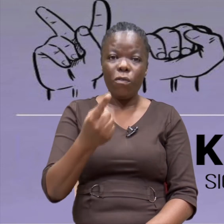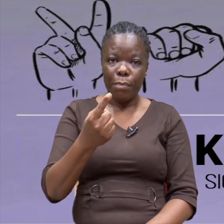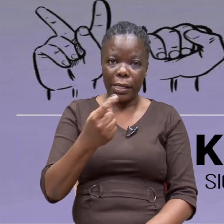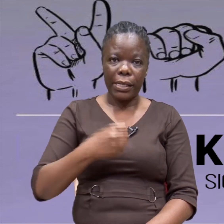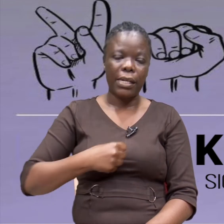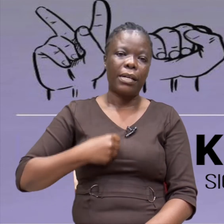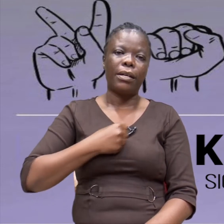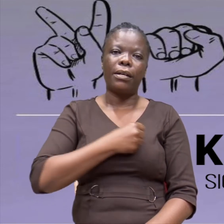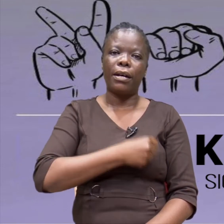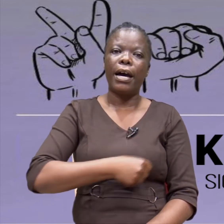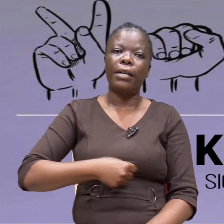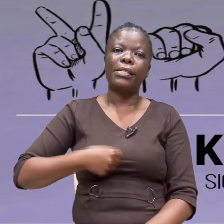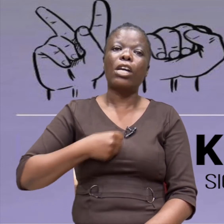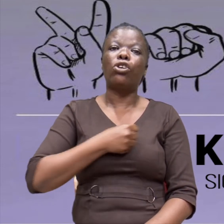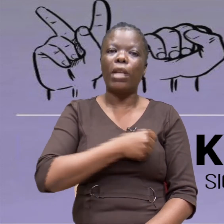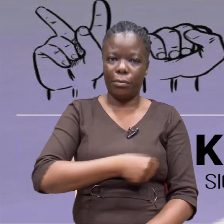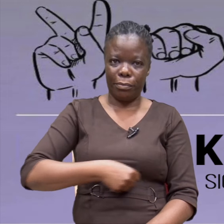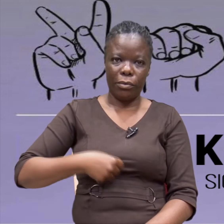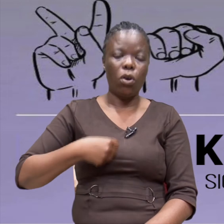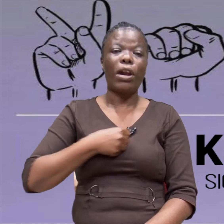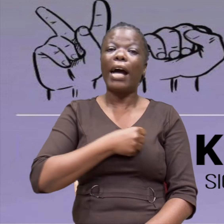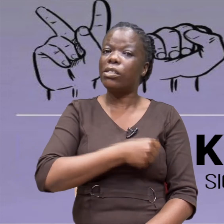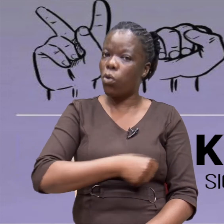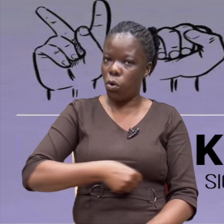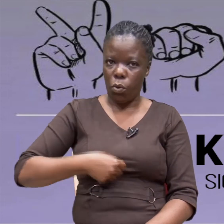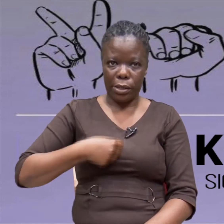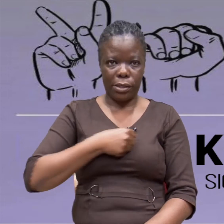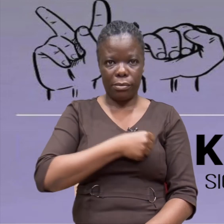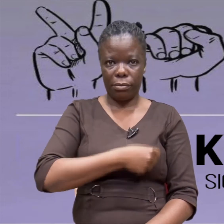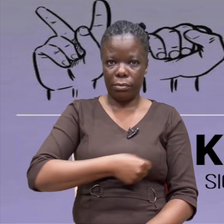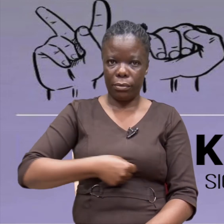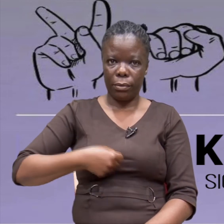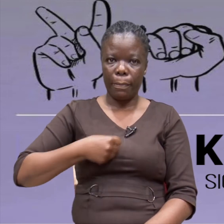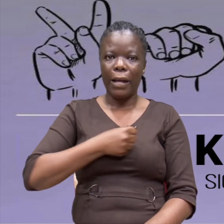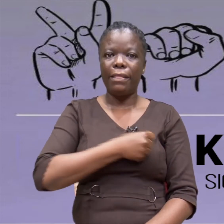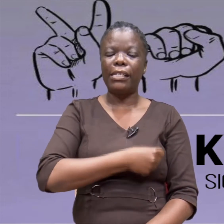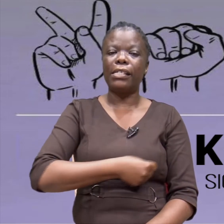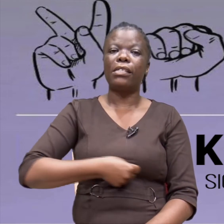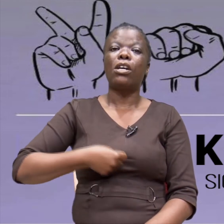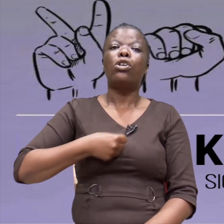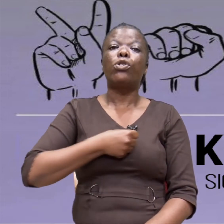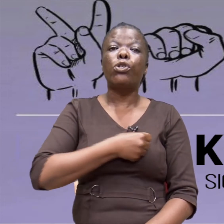movement, circular or anti-clockwise. That is